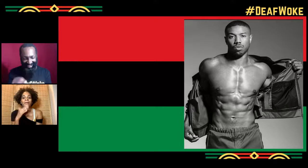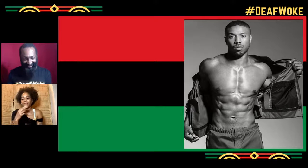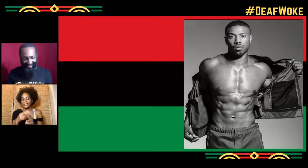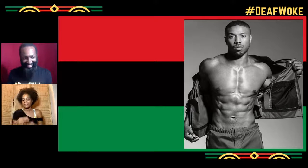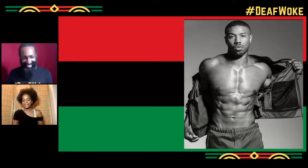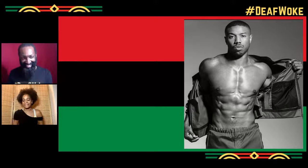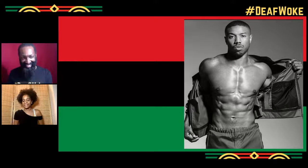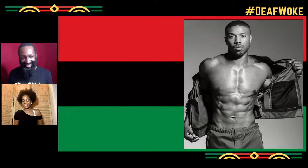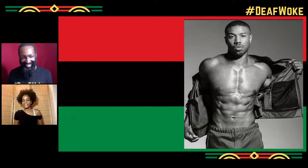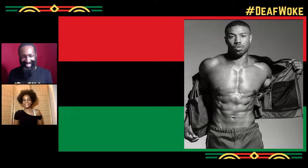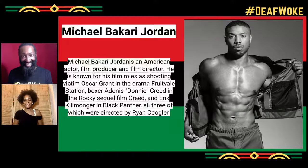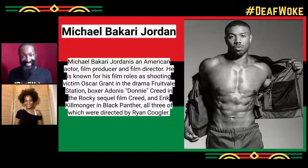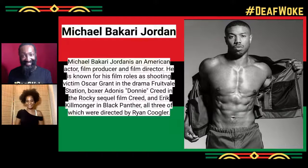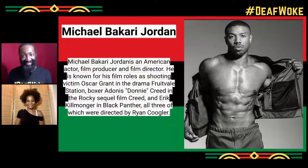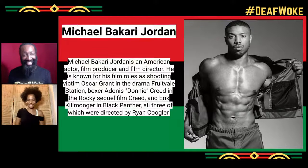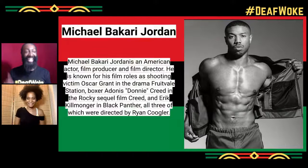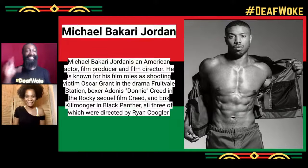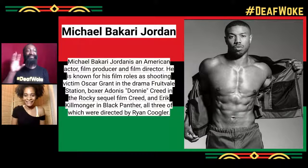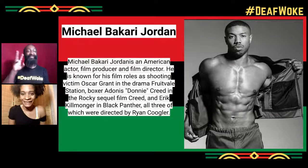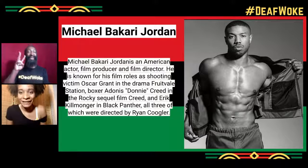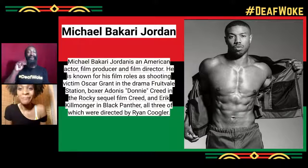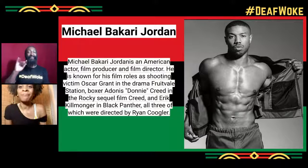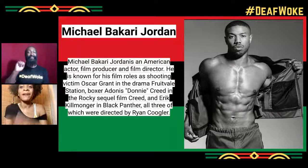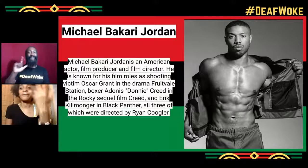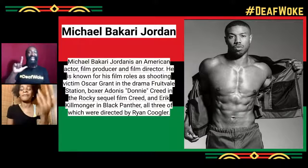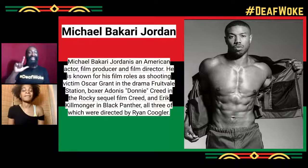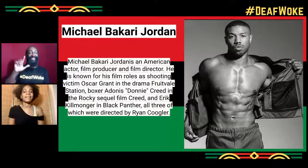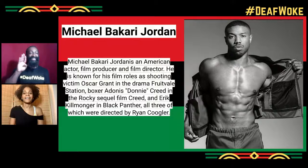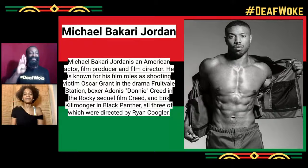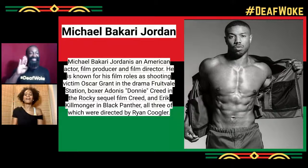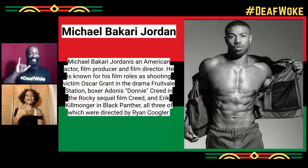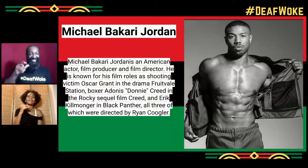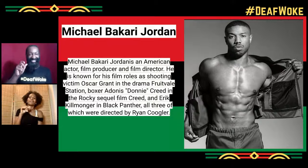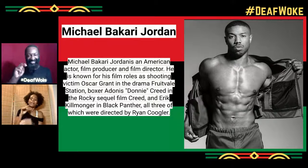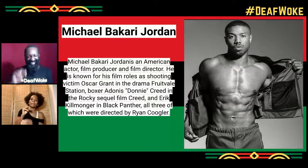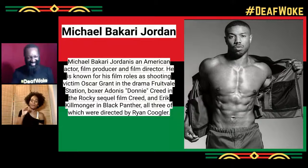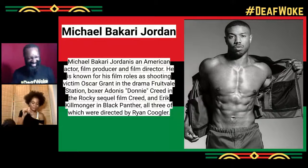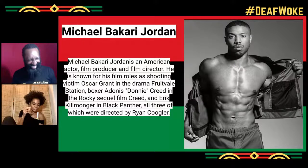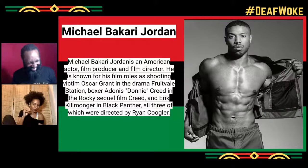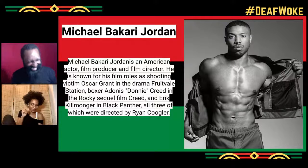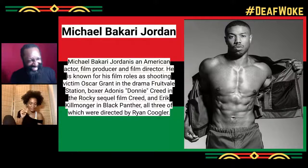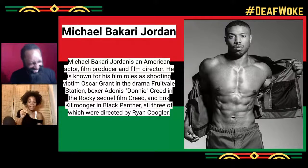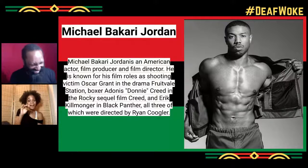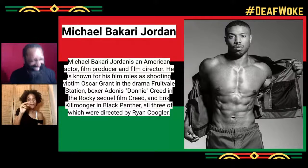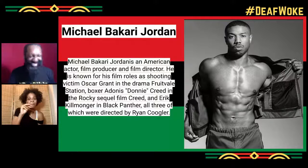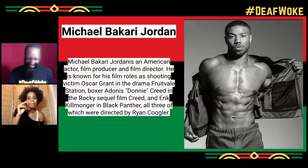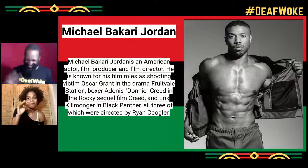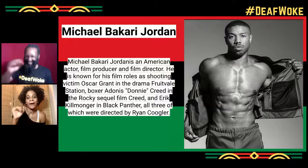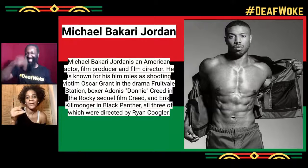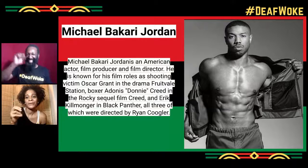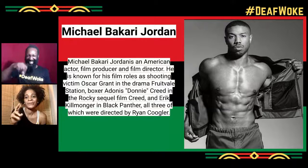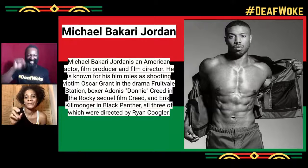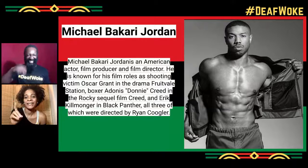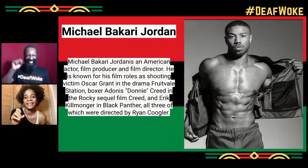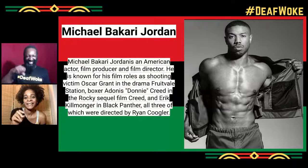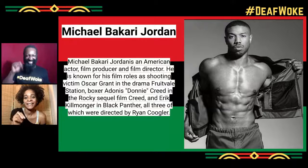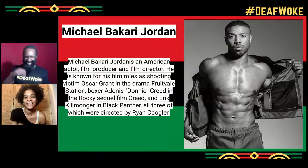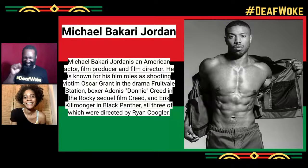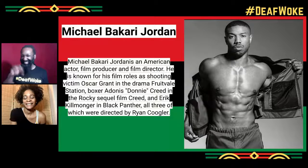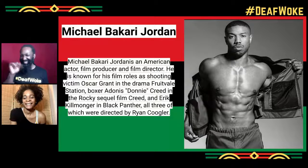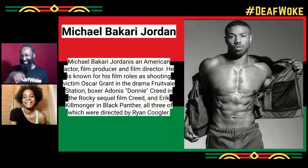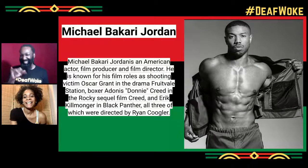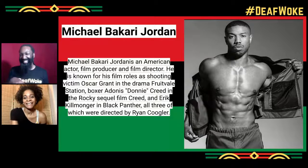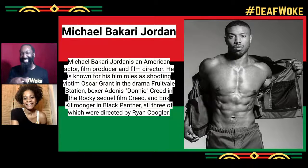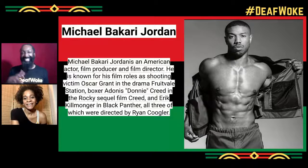He was in Creed. Oh, I'm so bad with names. Oh, Michael B. Jordan. Michael B. Jordan.